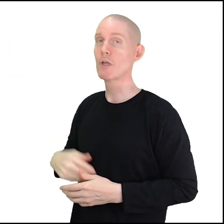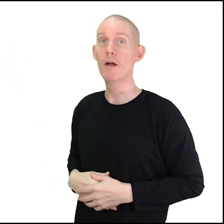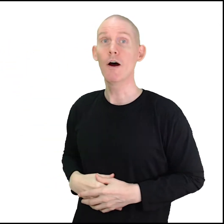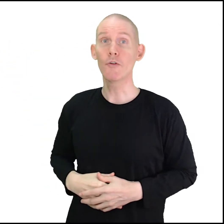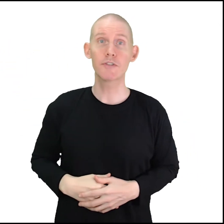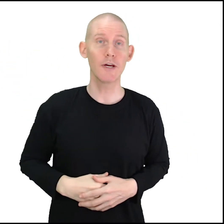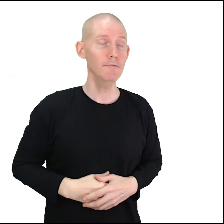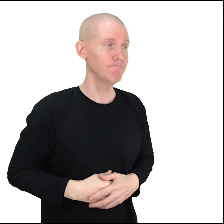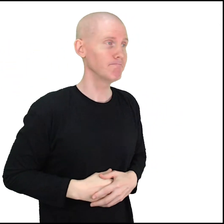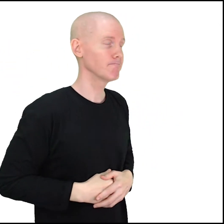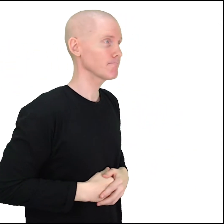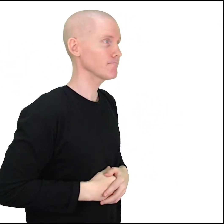Other side.